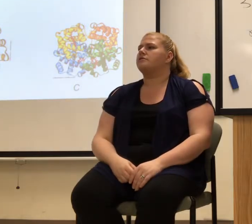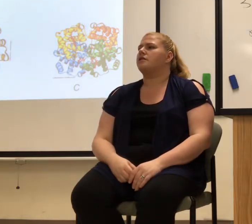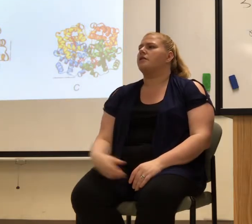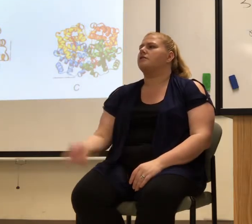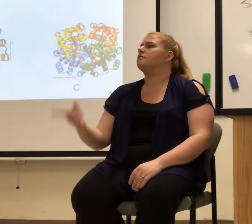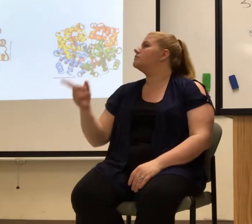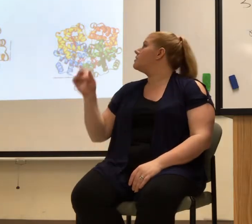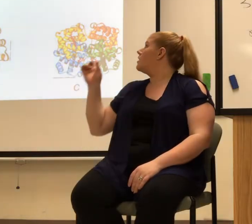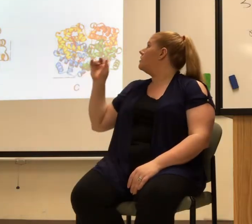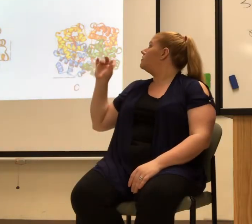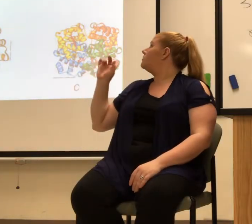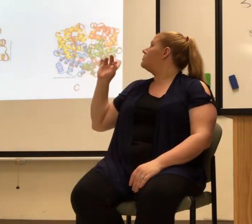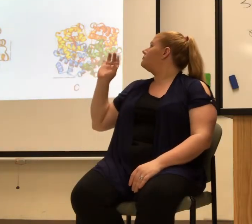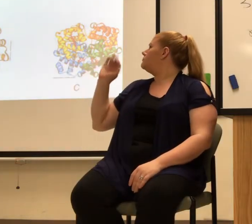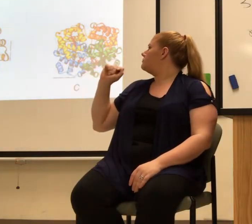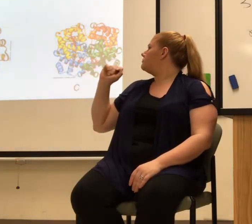12?